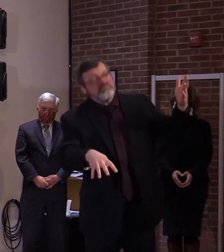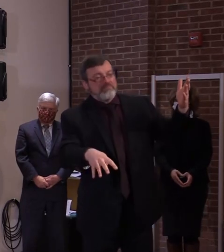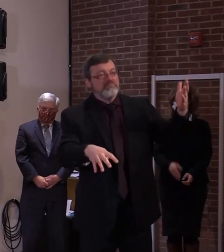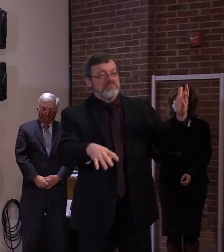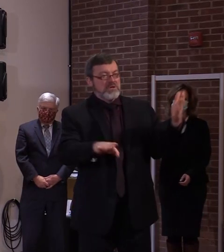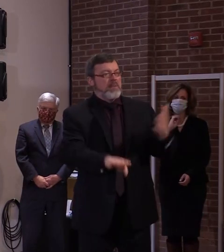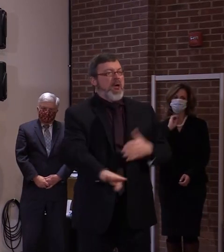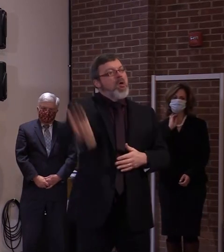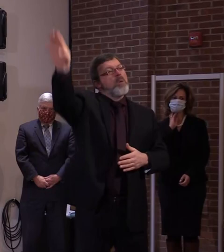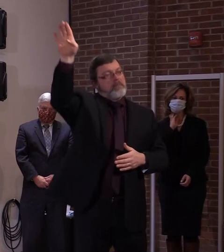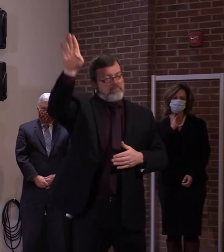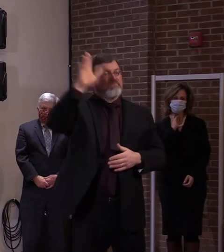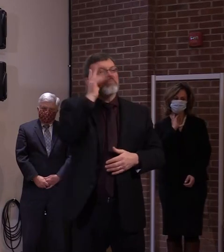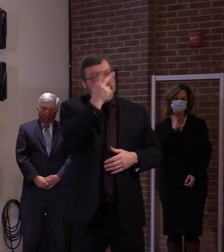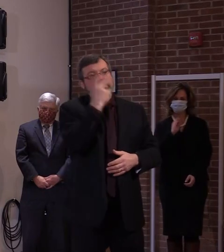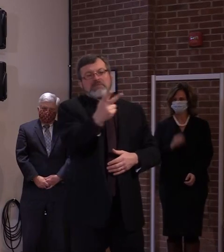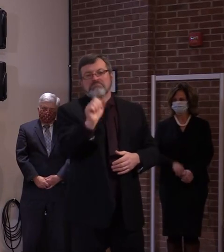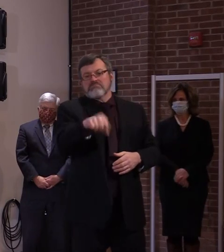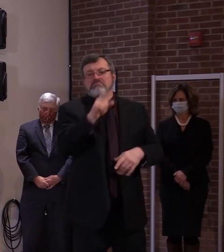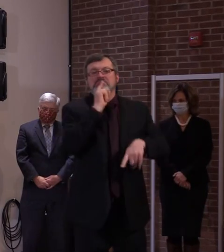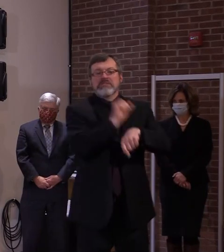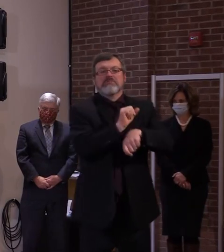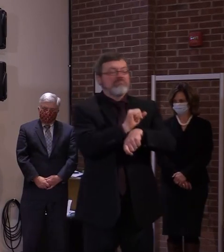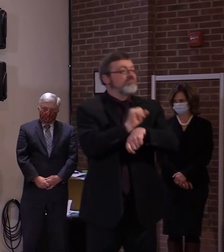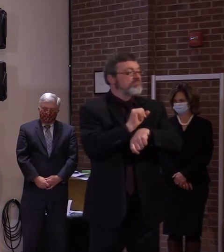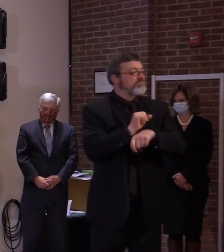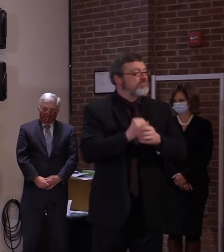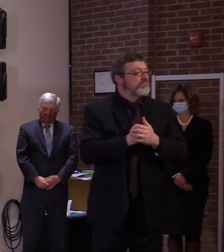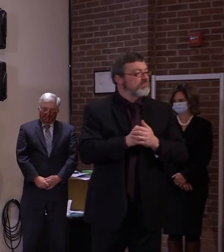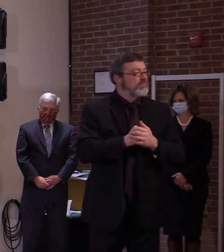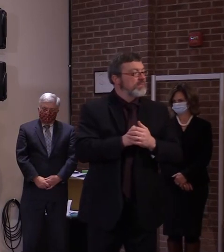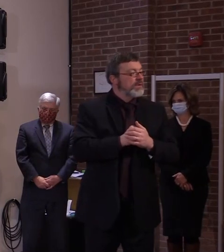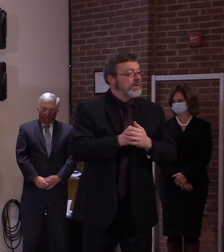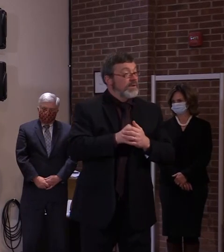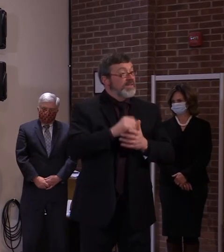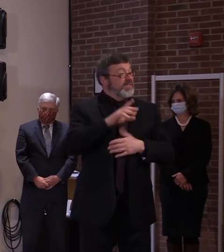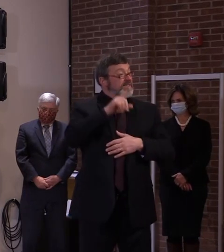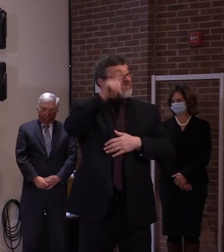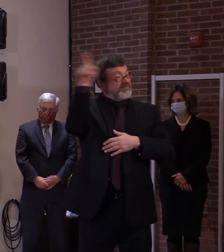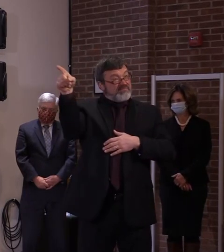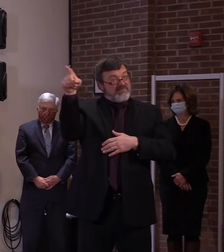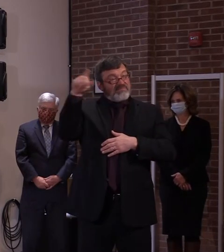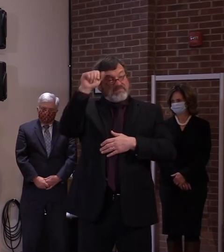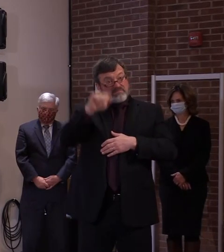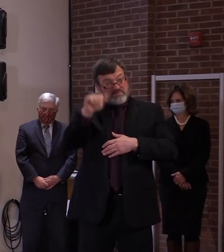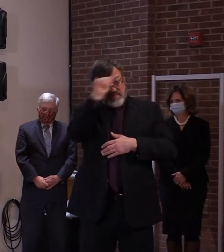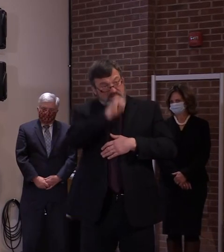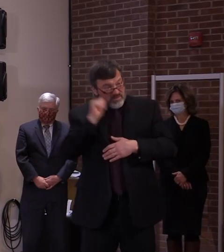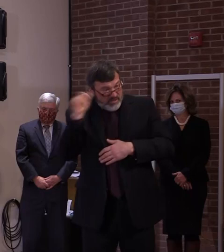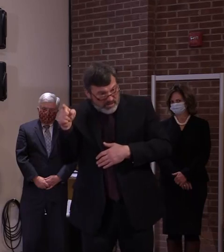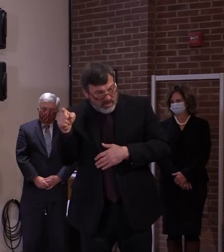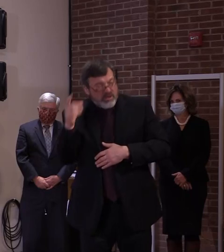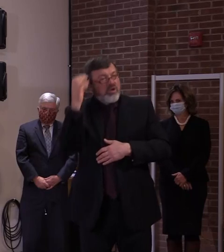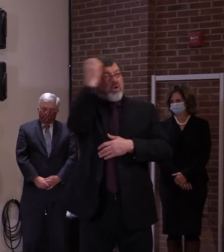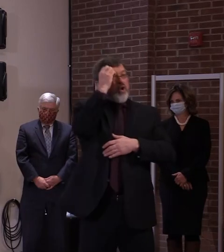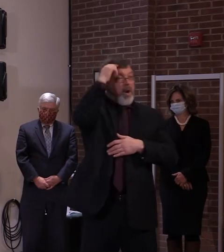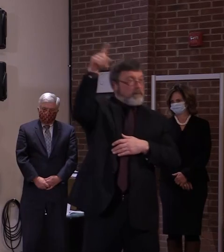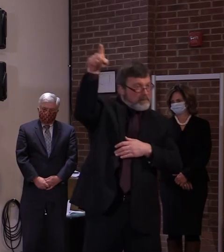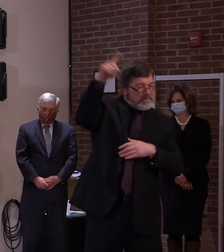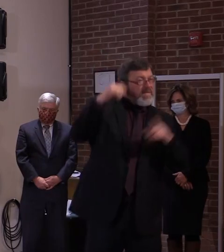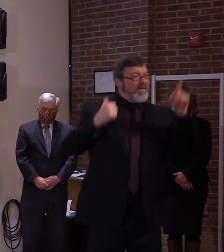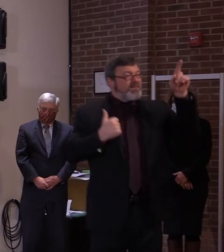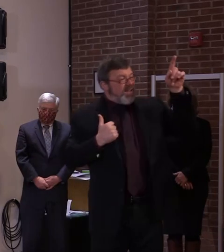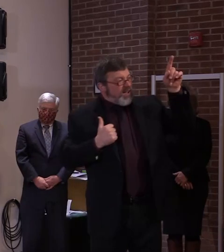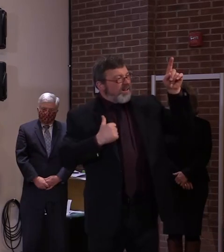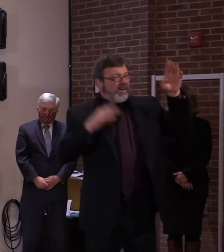country proves true, while illness may be less severe, a larger number of cases will mean greater